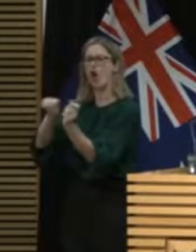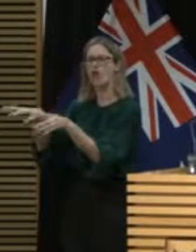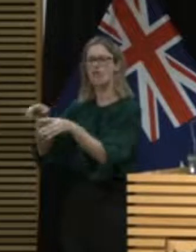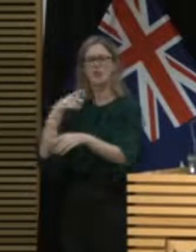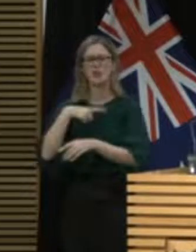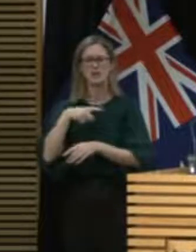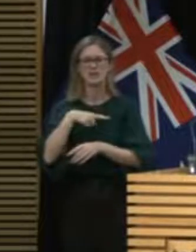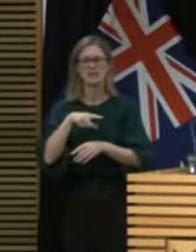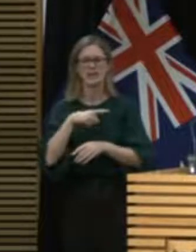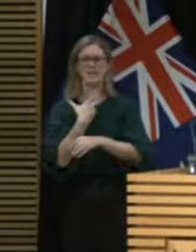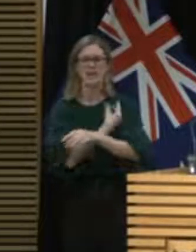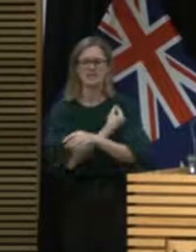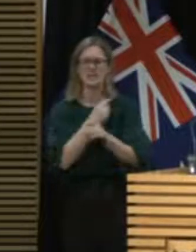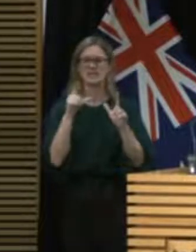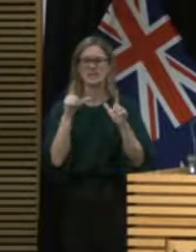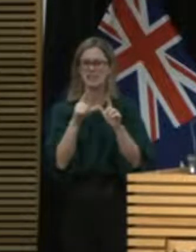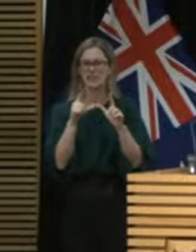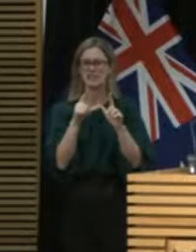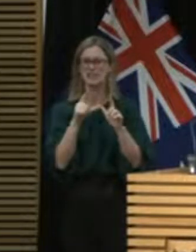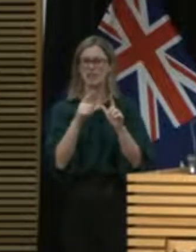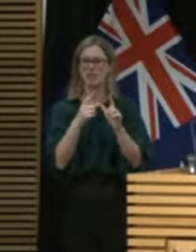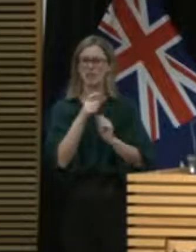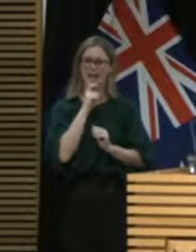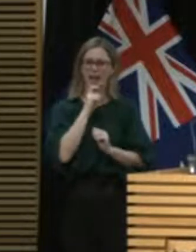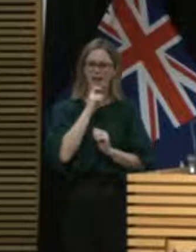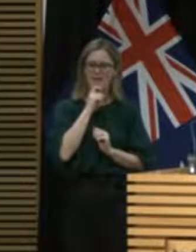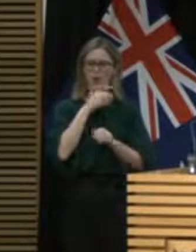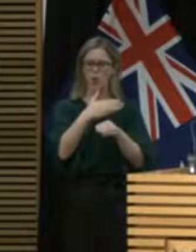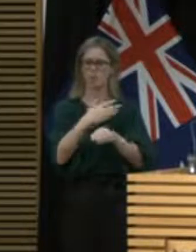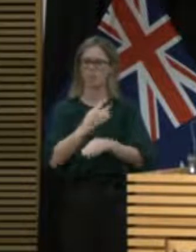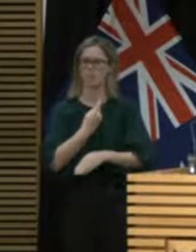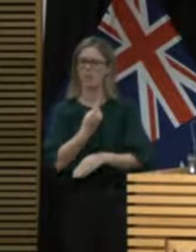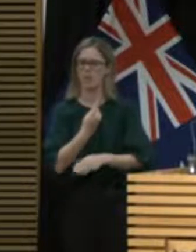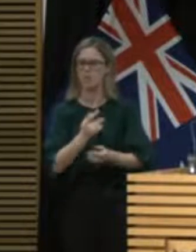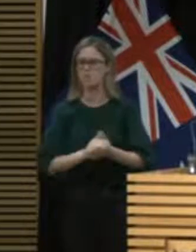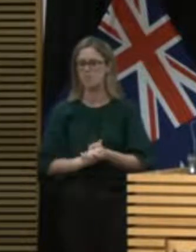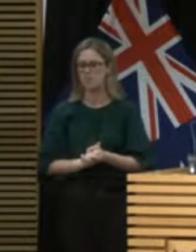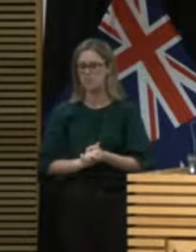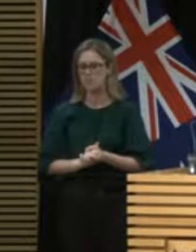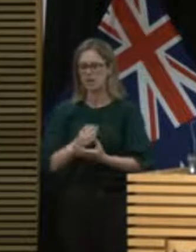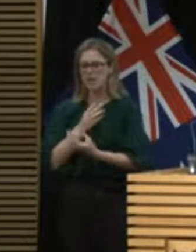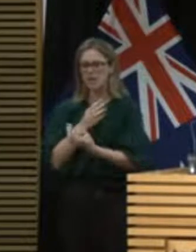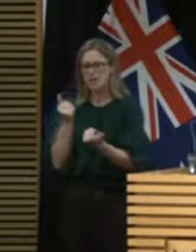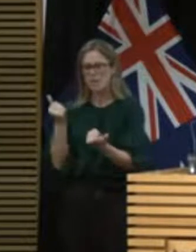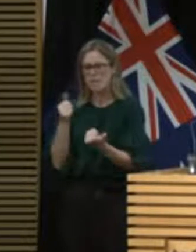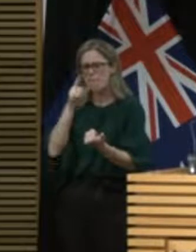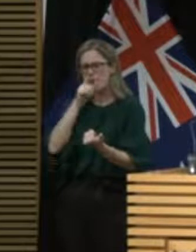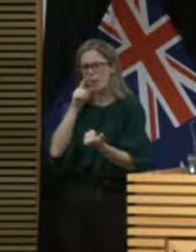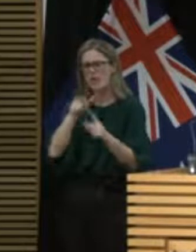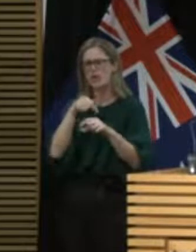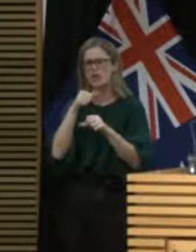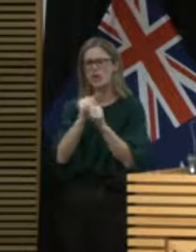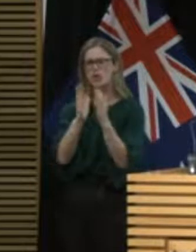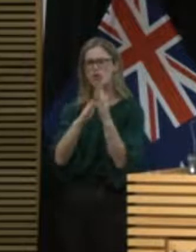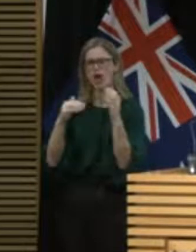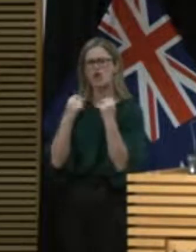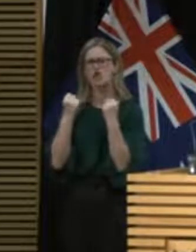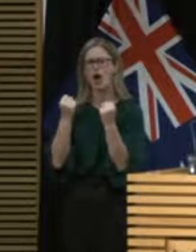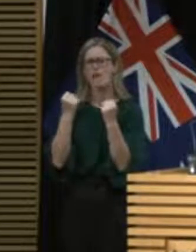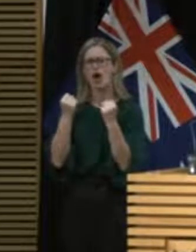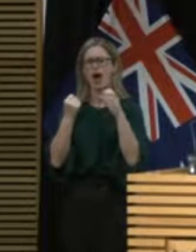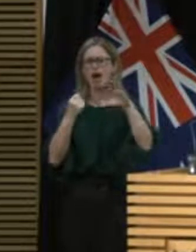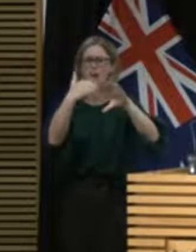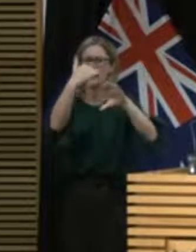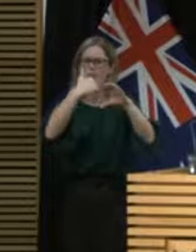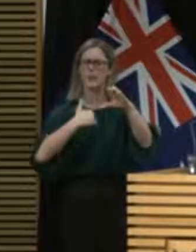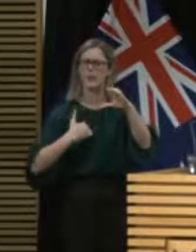it as a win-win. When it comes to those who work across borders, that's been more of an issue because of the issue we